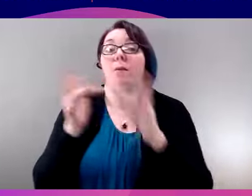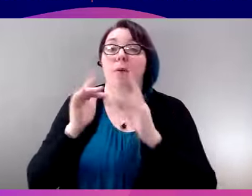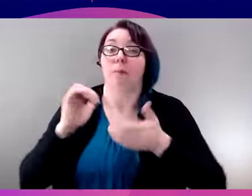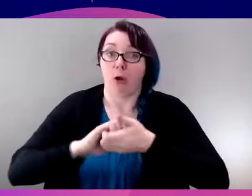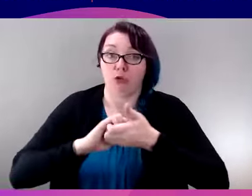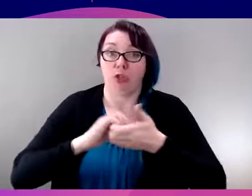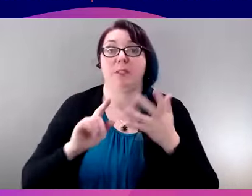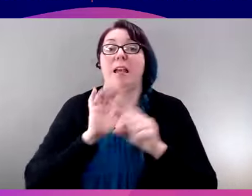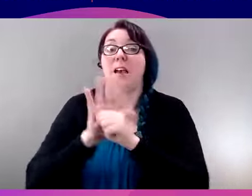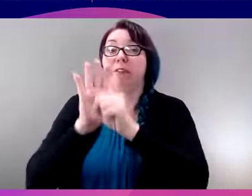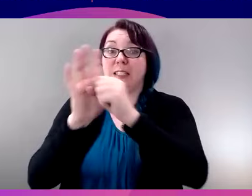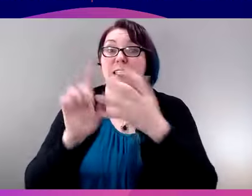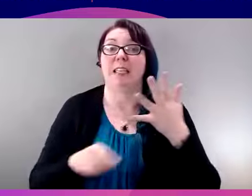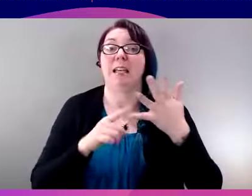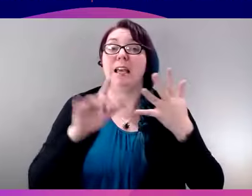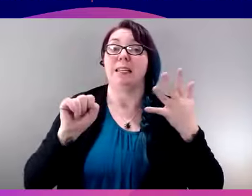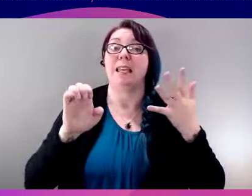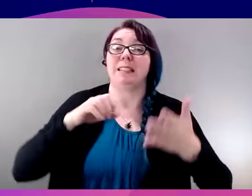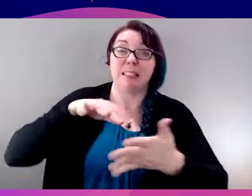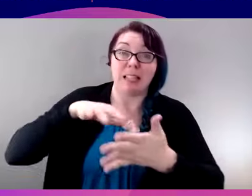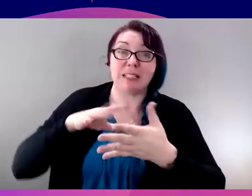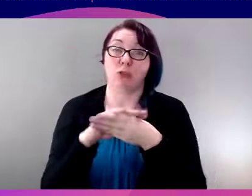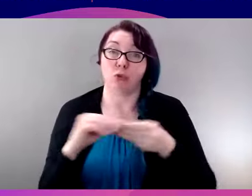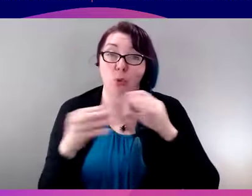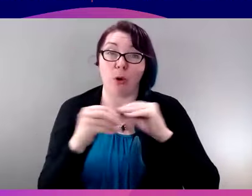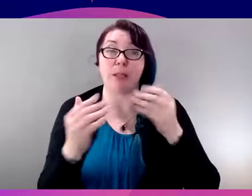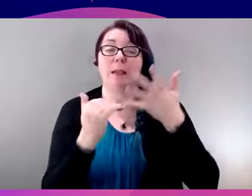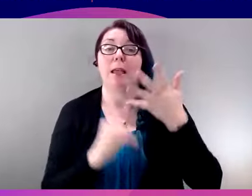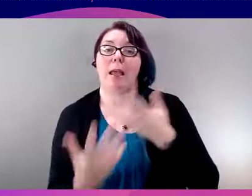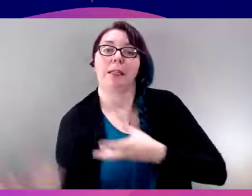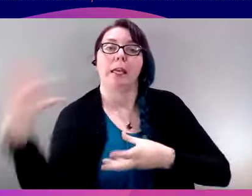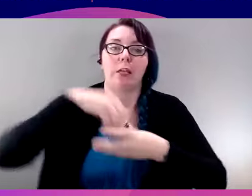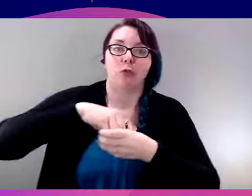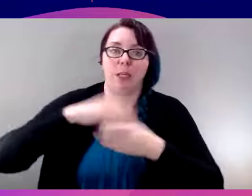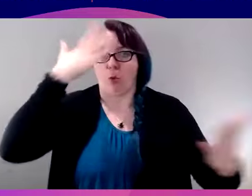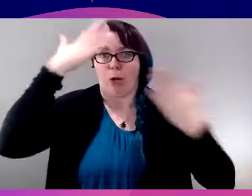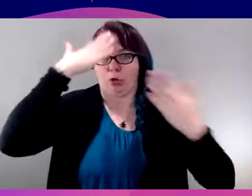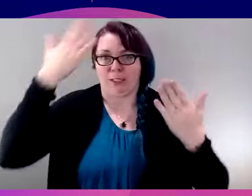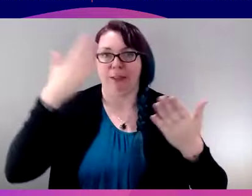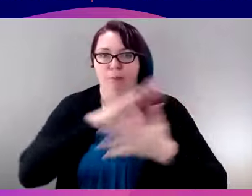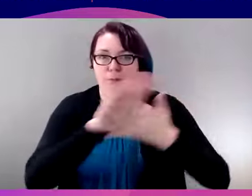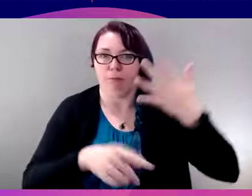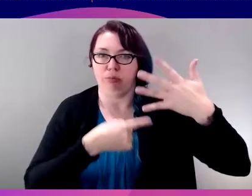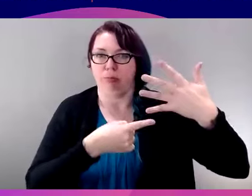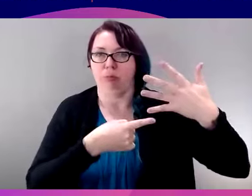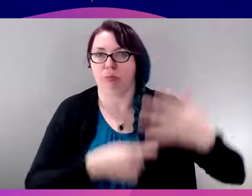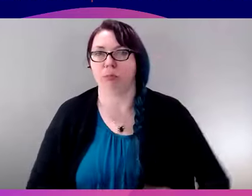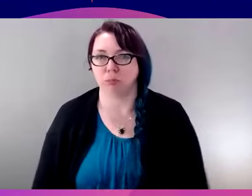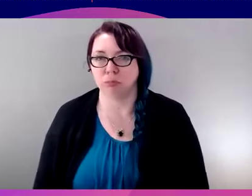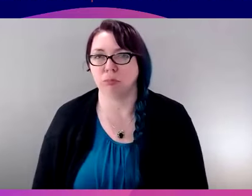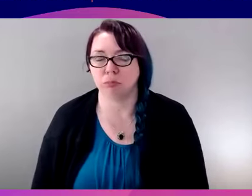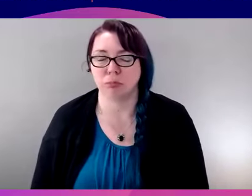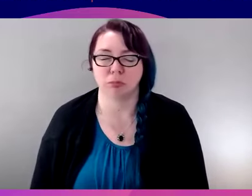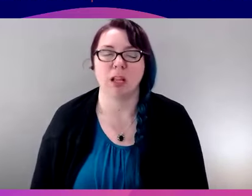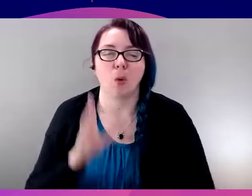advocacy, case studies and stories, and engagement and awareness. And we'll share a little bit more about what each of these